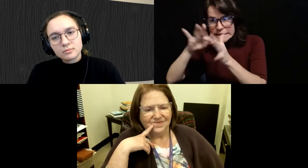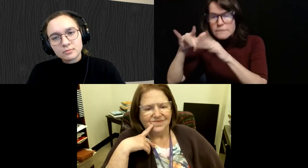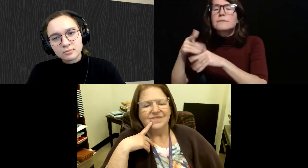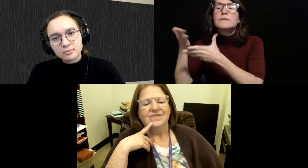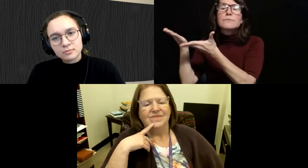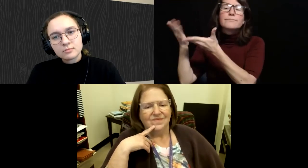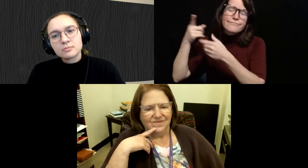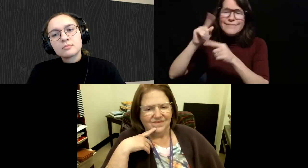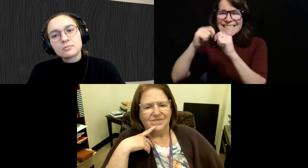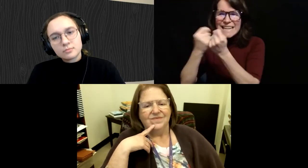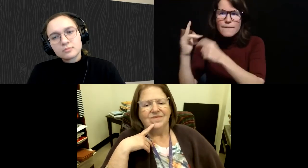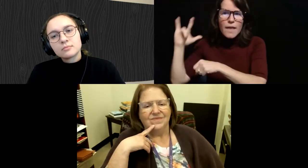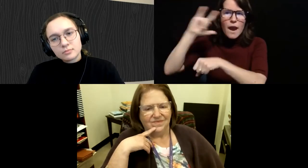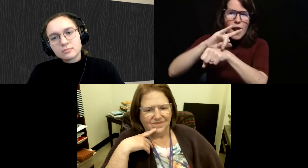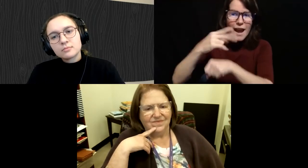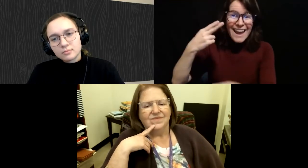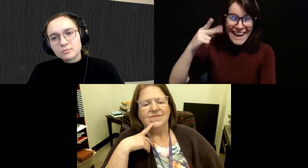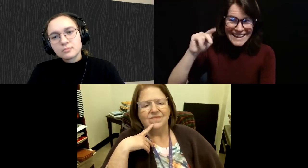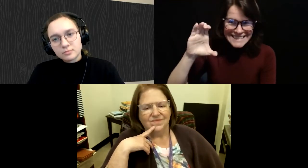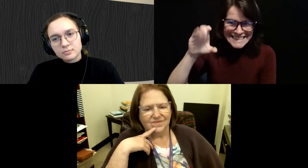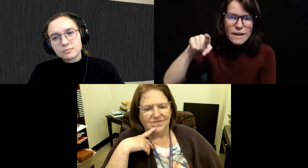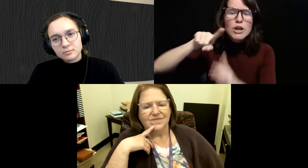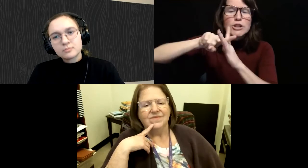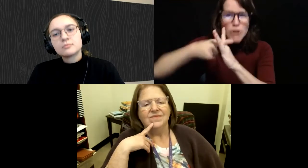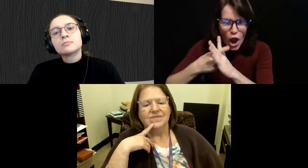2010. And the team flew to